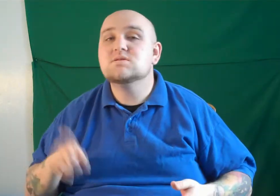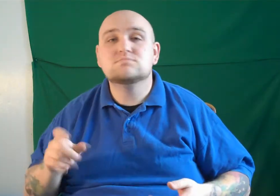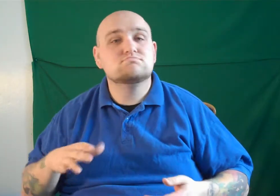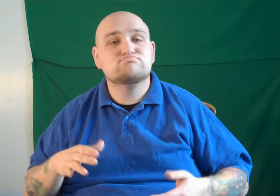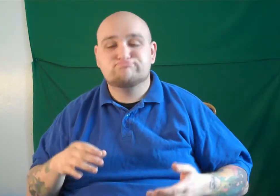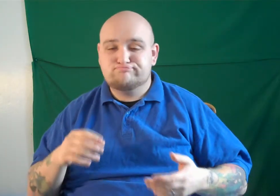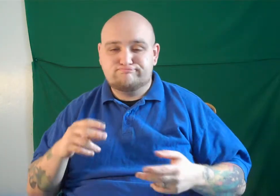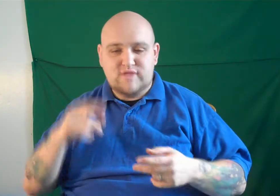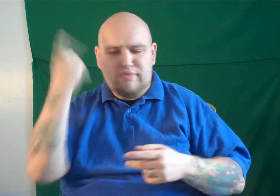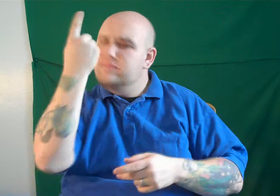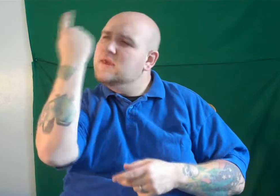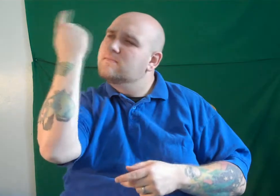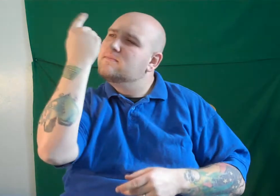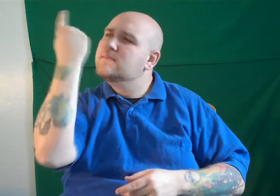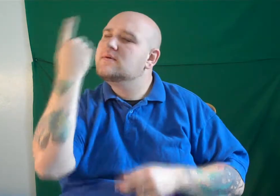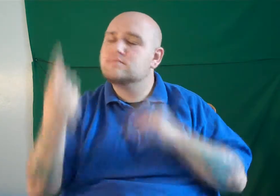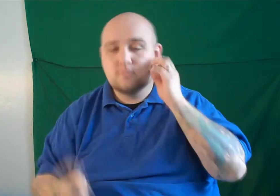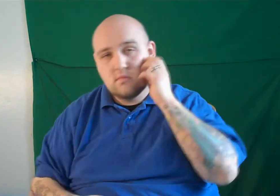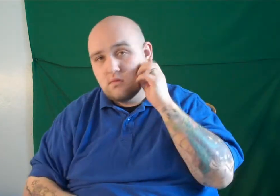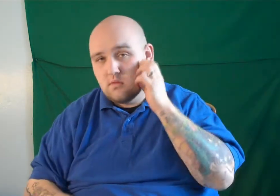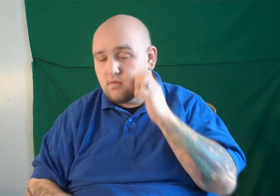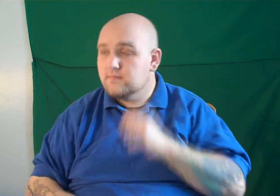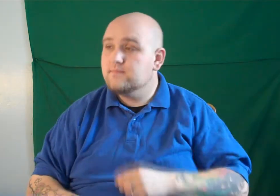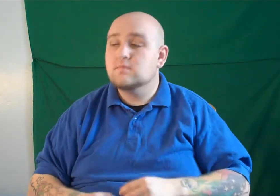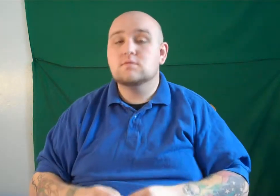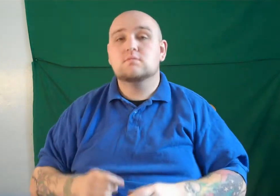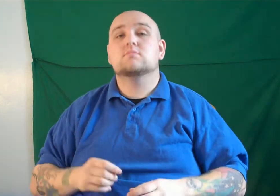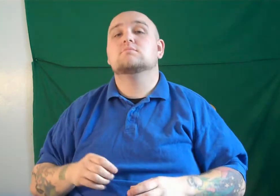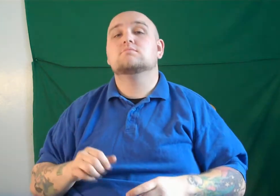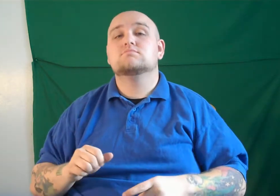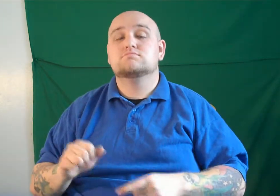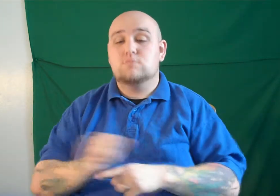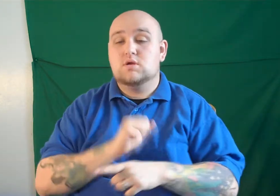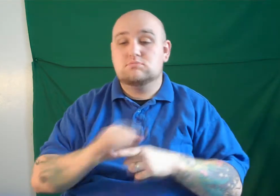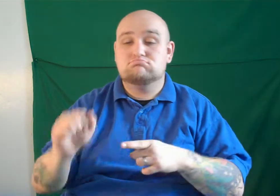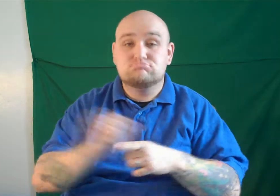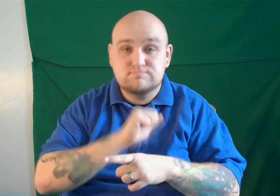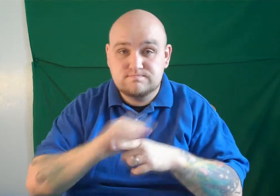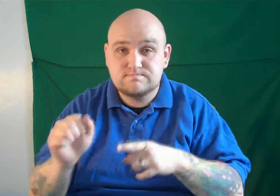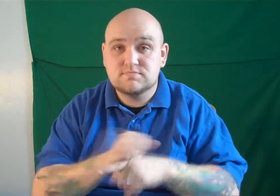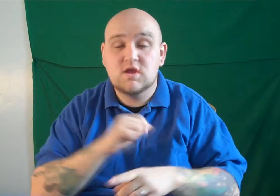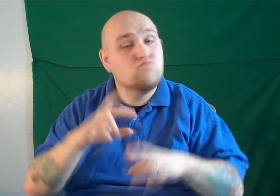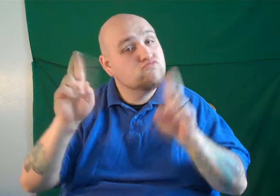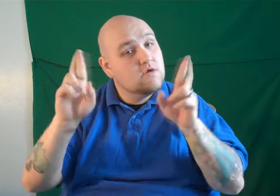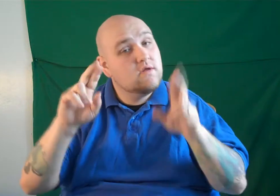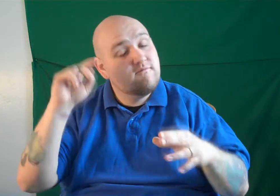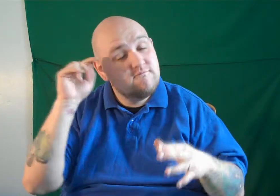related to accepting assignments. Being prepared. So task number 2, prepare for the assignment by determining